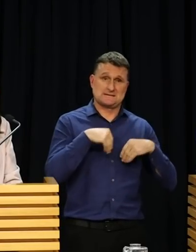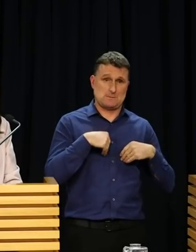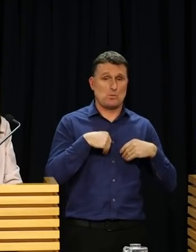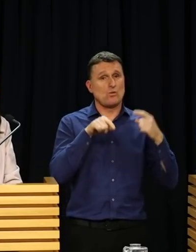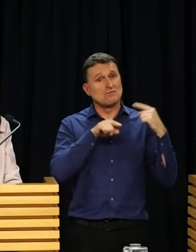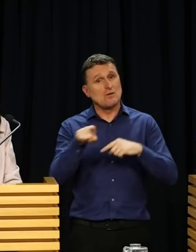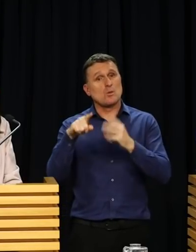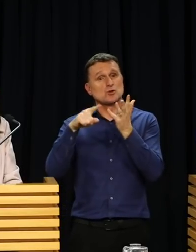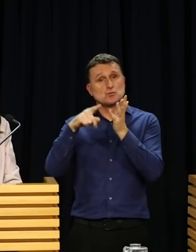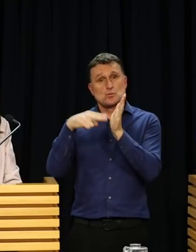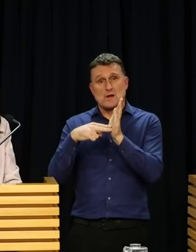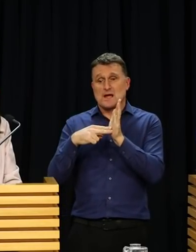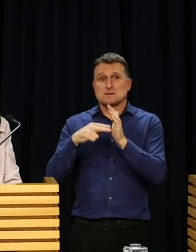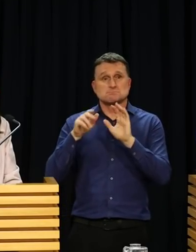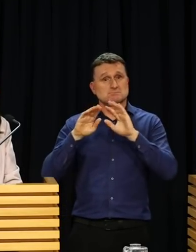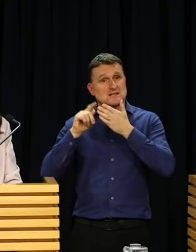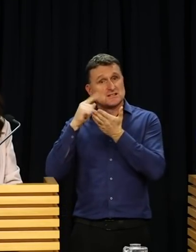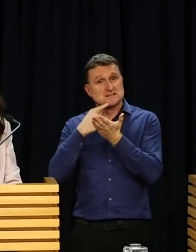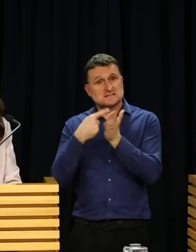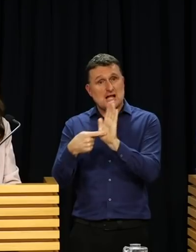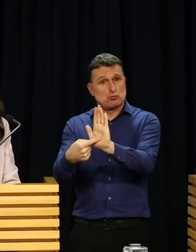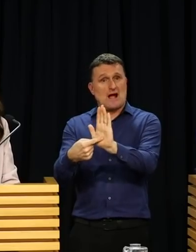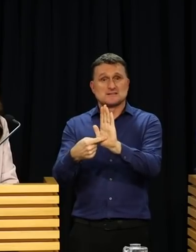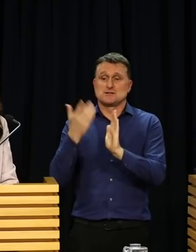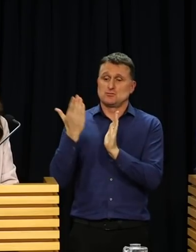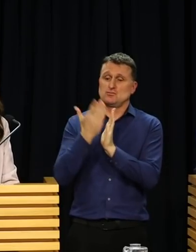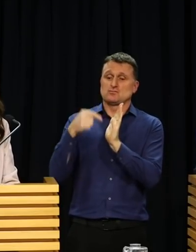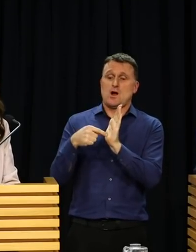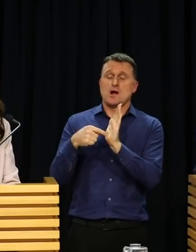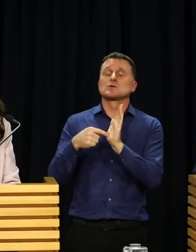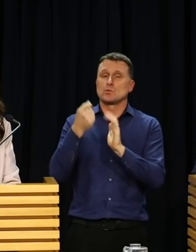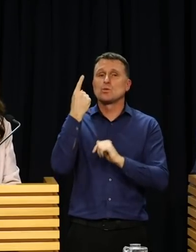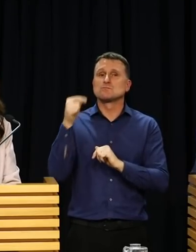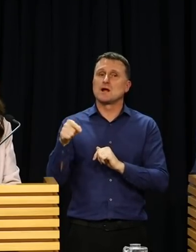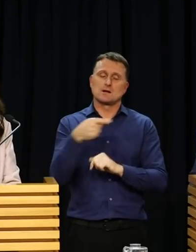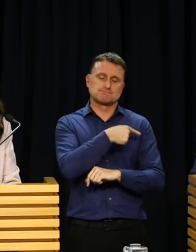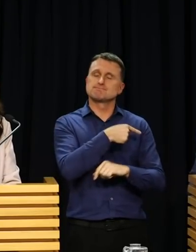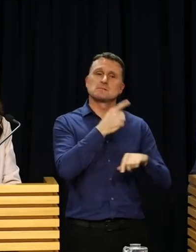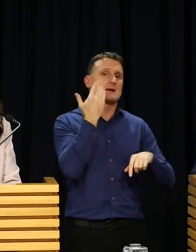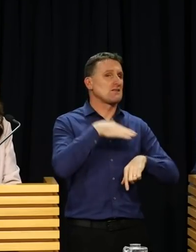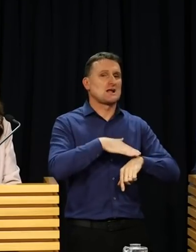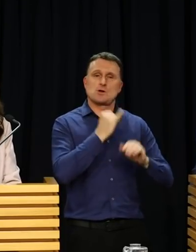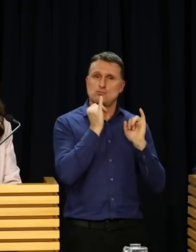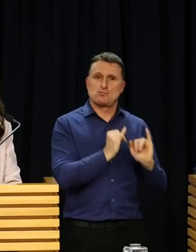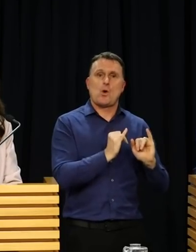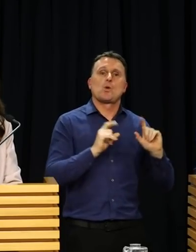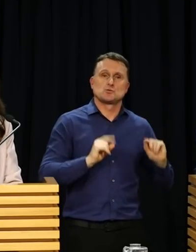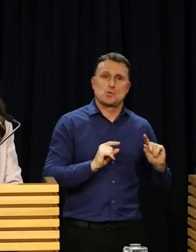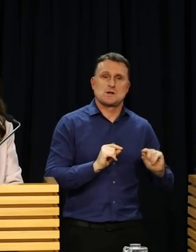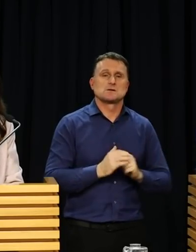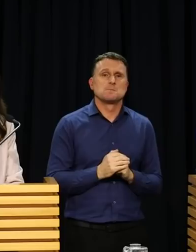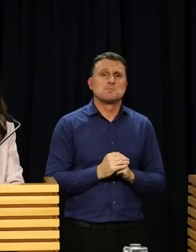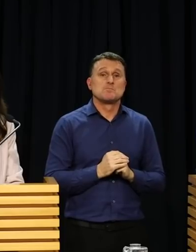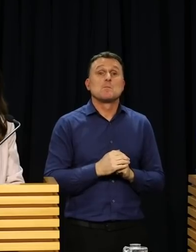Human Rights and are absolutely intolerable within today's human rights protections. While the Dawn Raids took